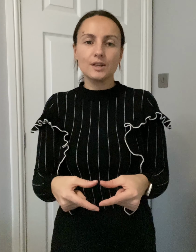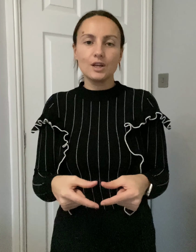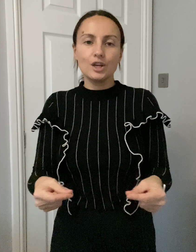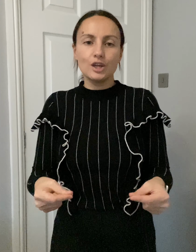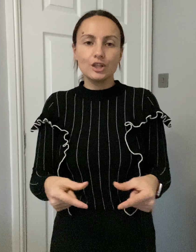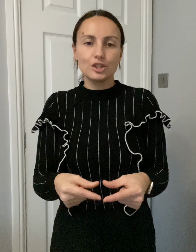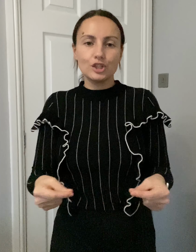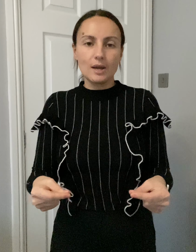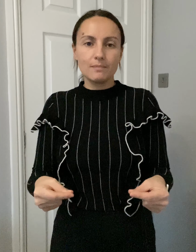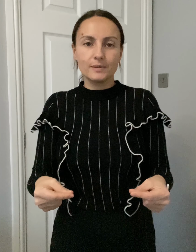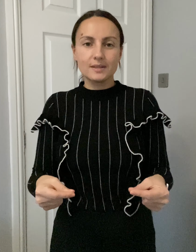chips